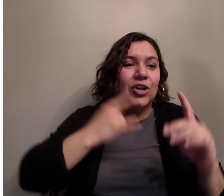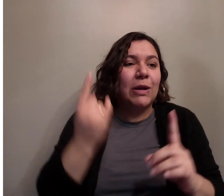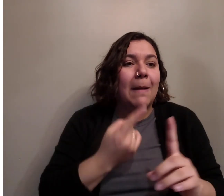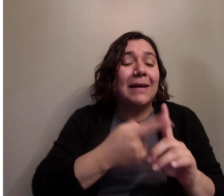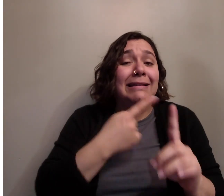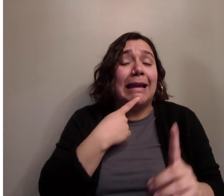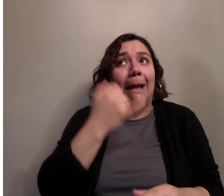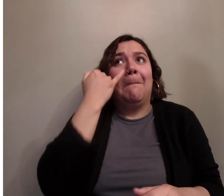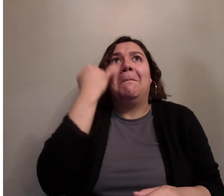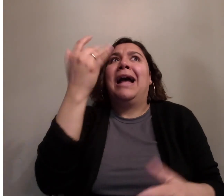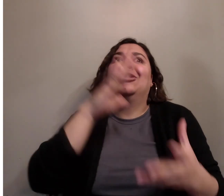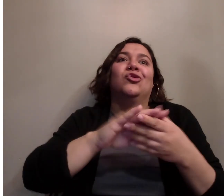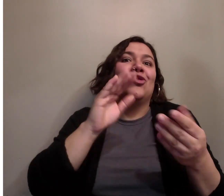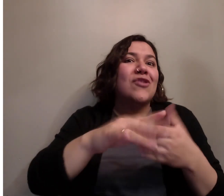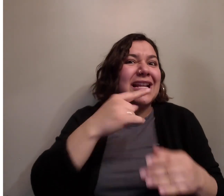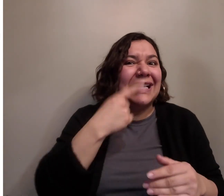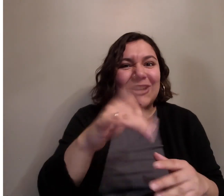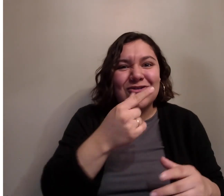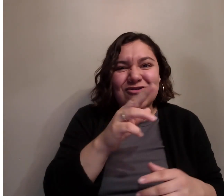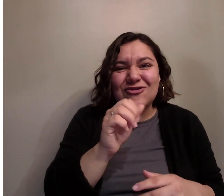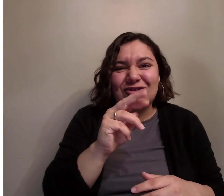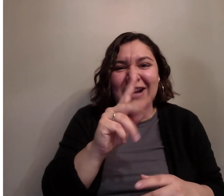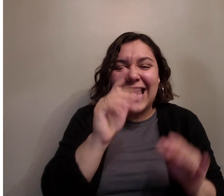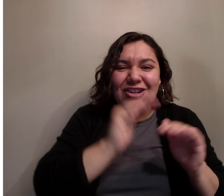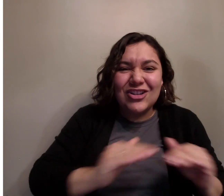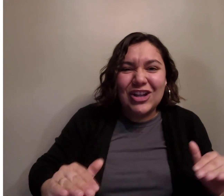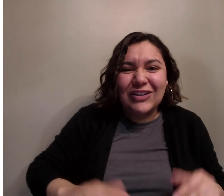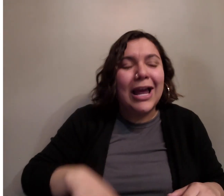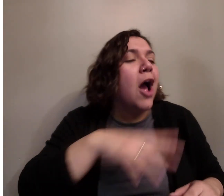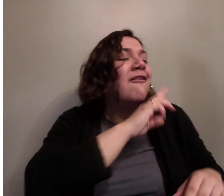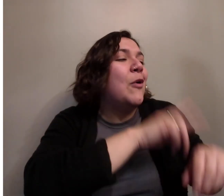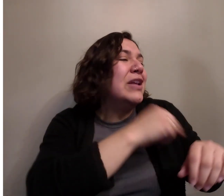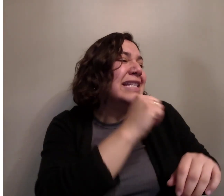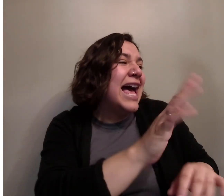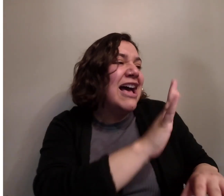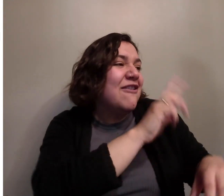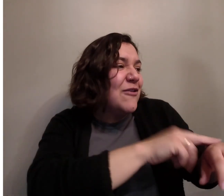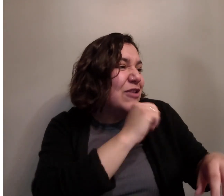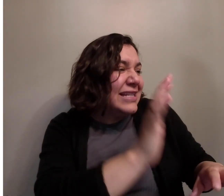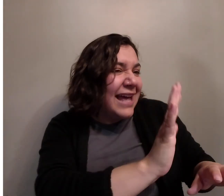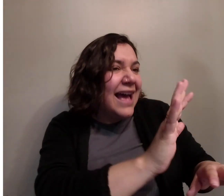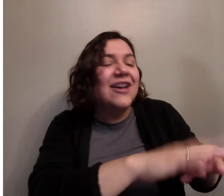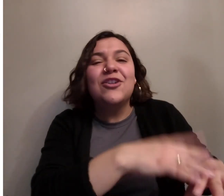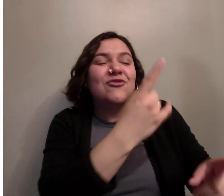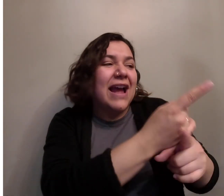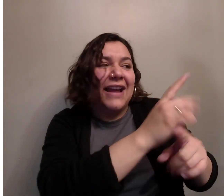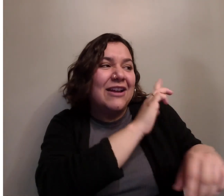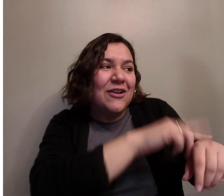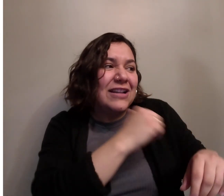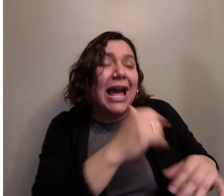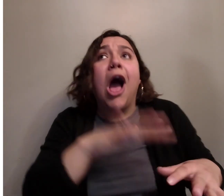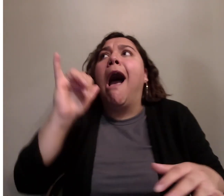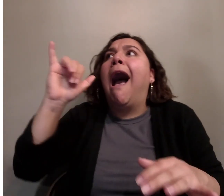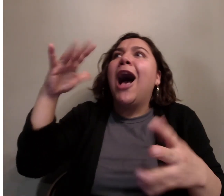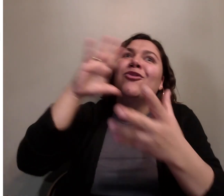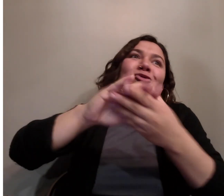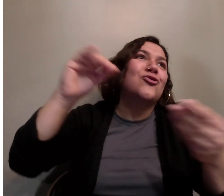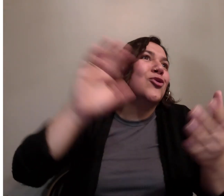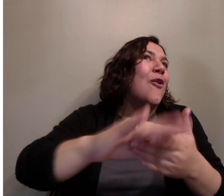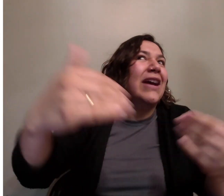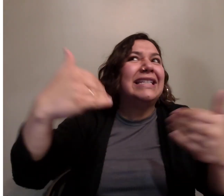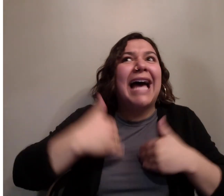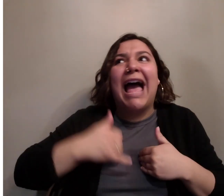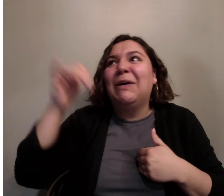I'm never going to comfort someone by going, think of the stories you'll be able to tell your grandchildren. Of course not. I don't think anyone living through the Depression was going,